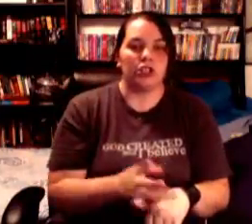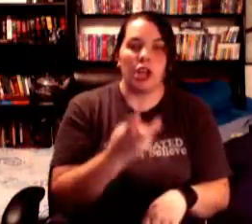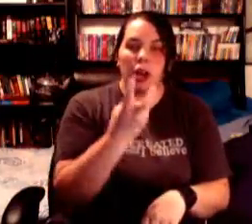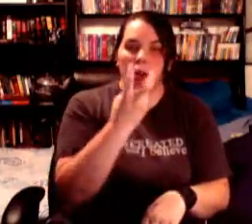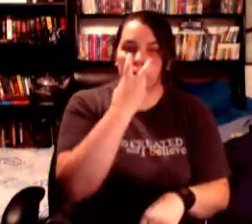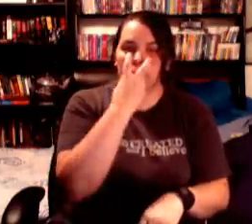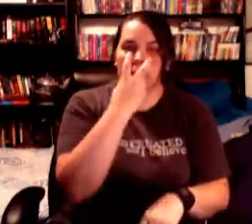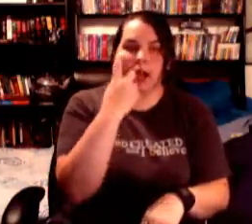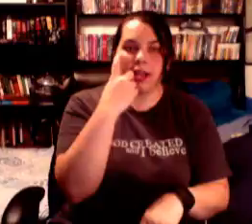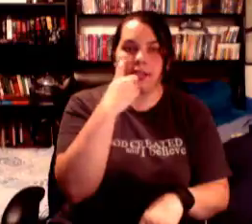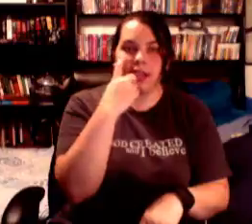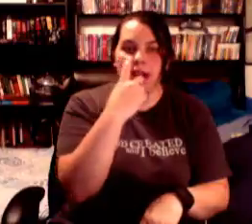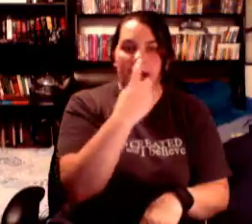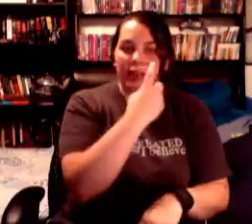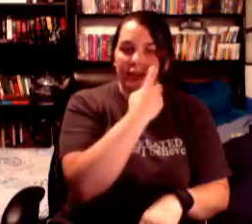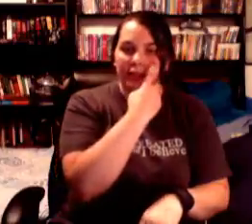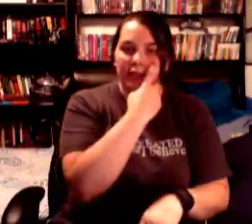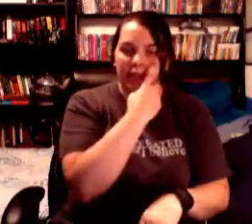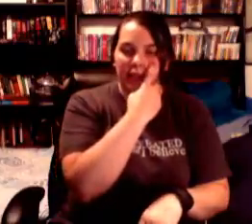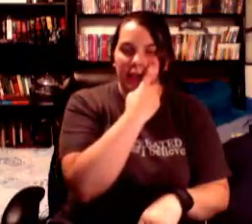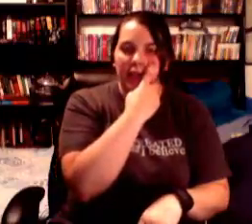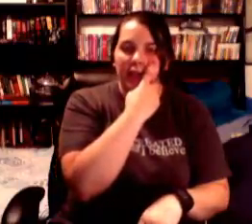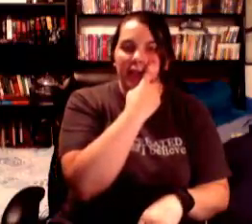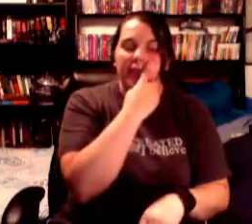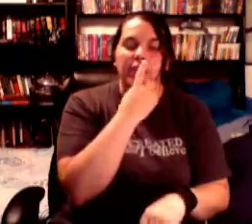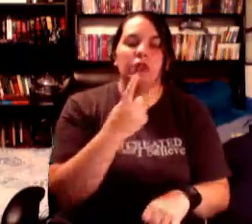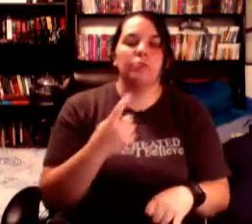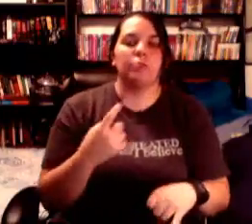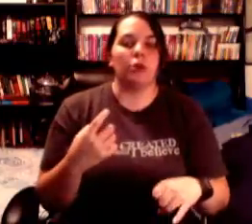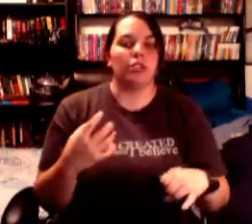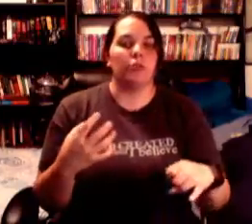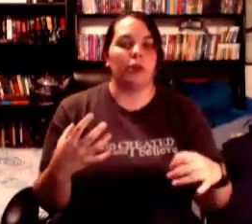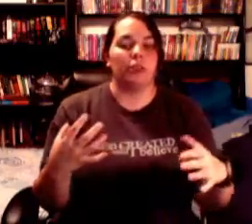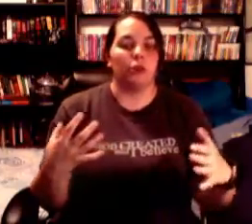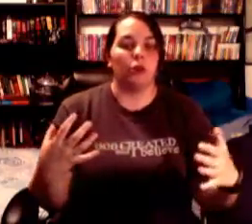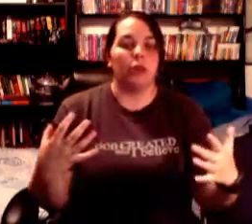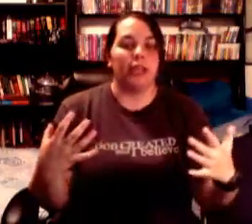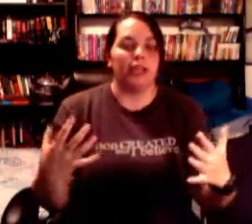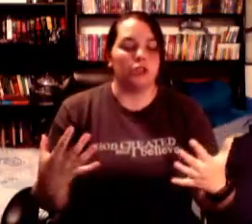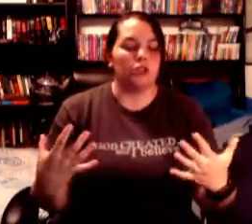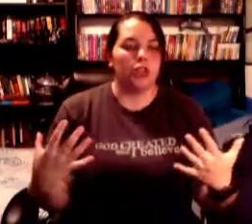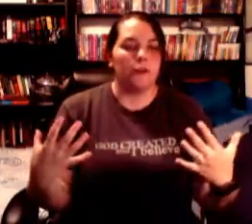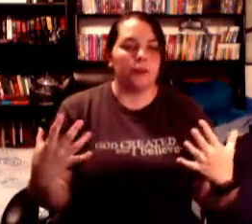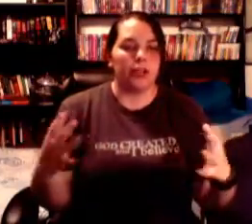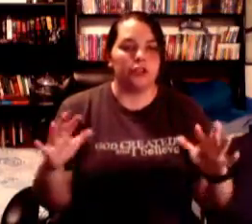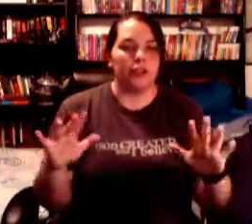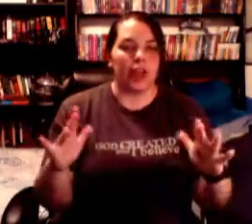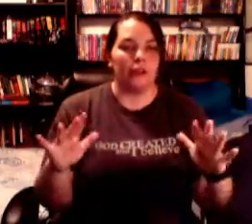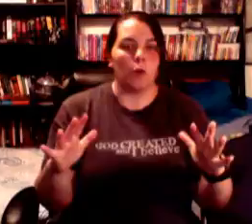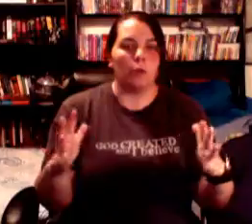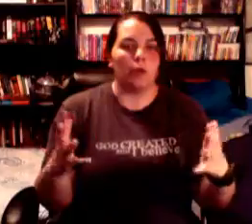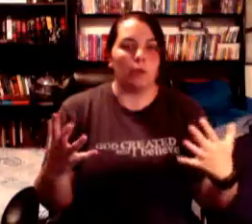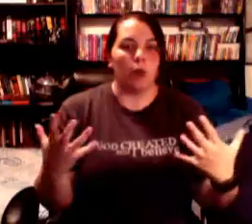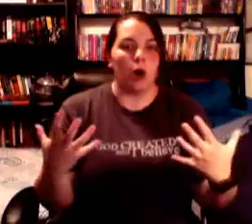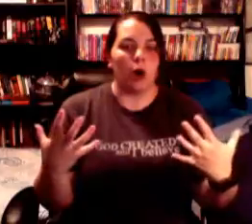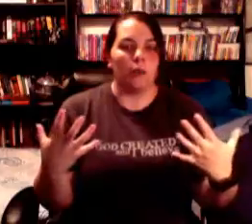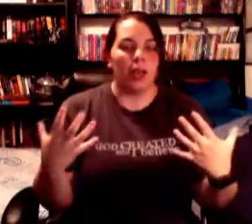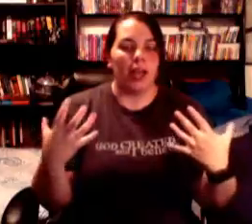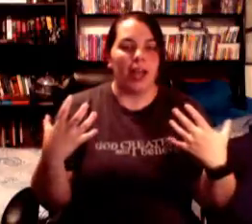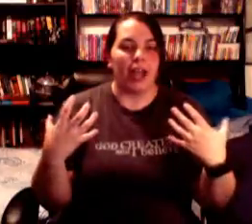touched blind eyes, healed broken spirit. So healed is you're going to have an open palm and